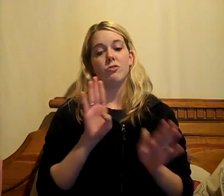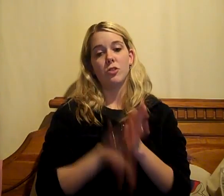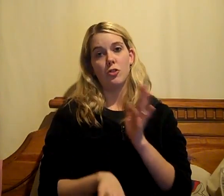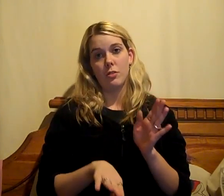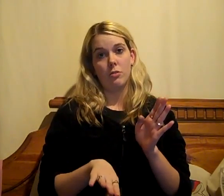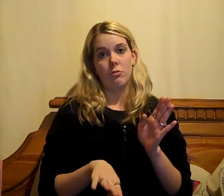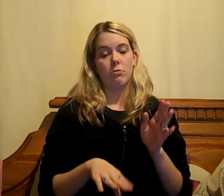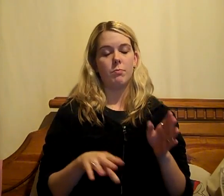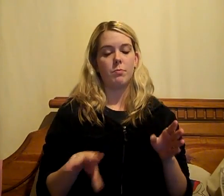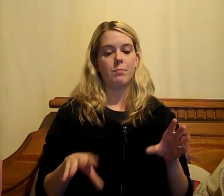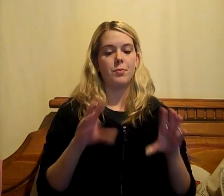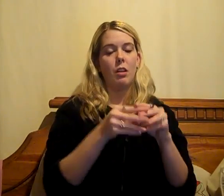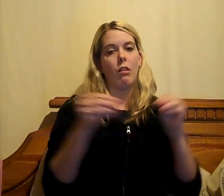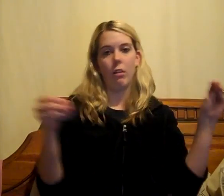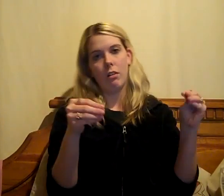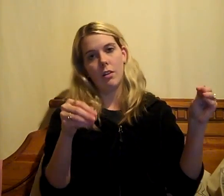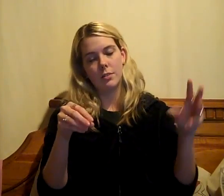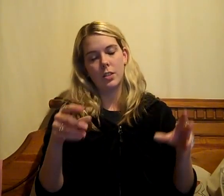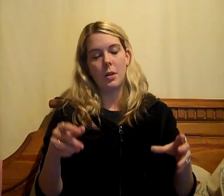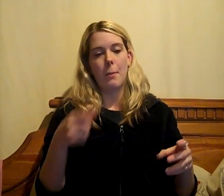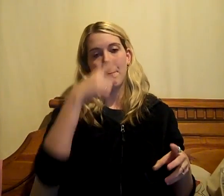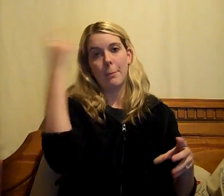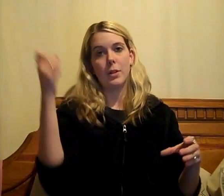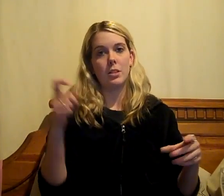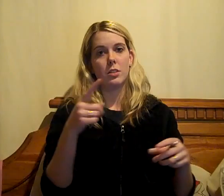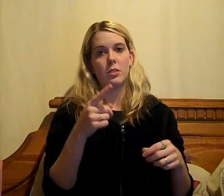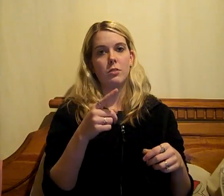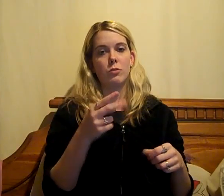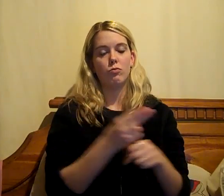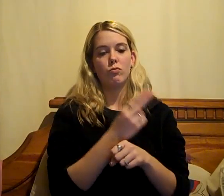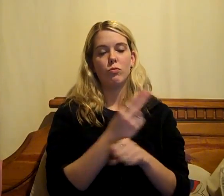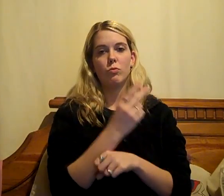take the black first, and I just stipple my